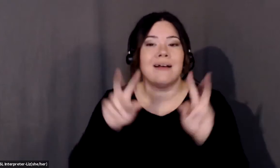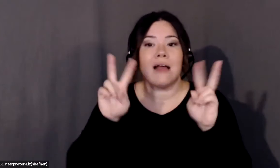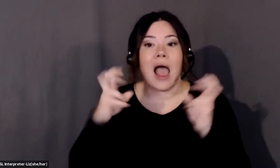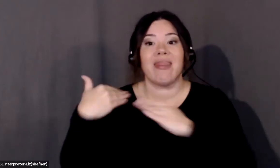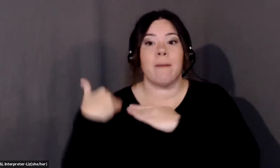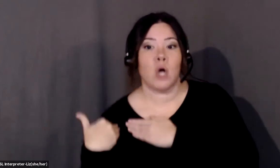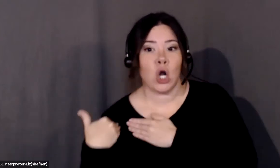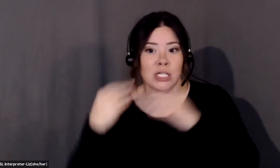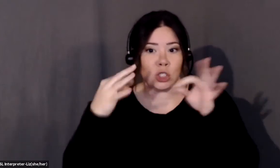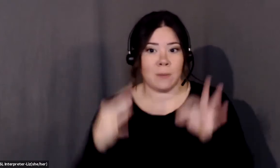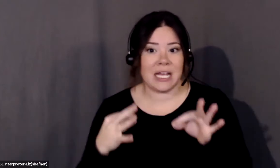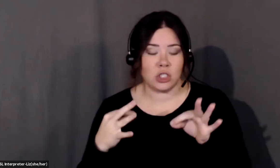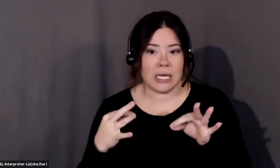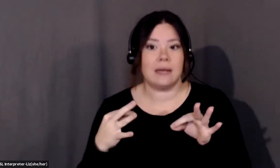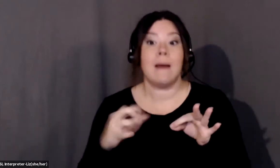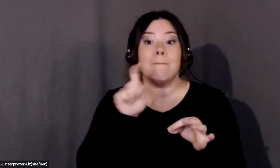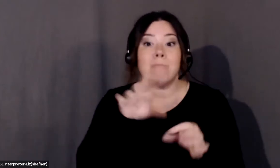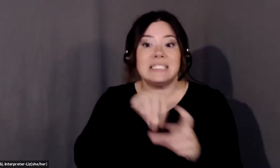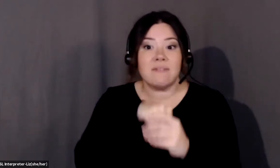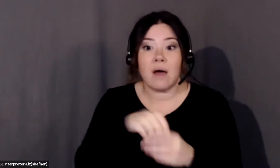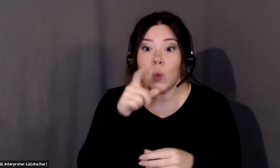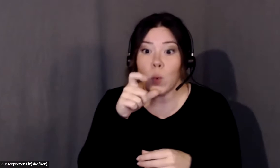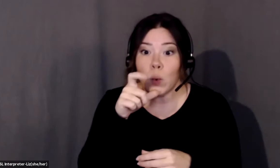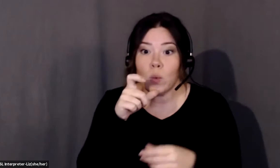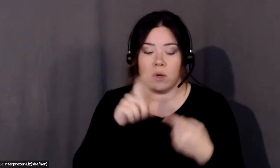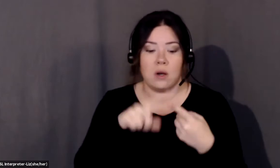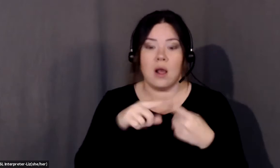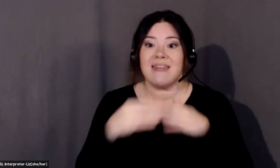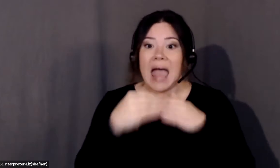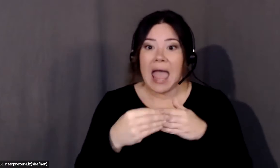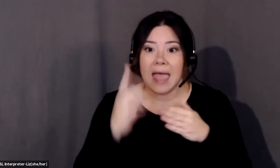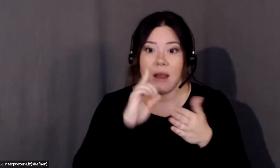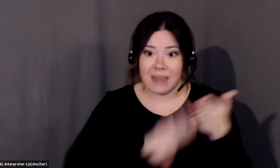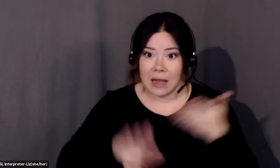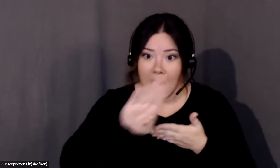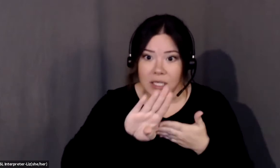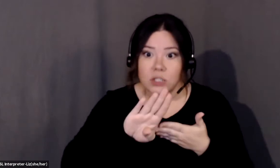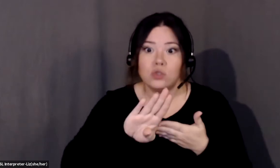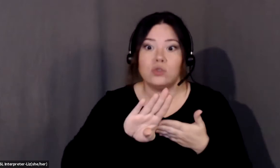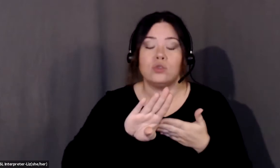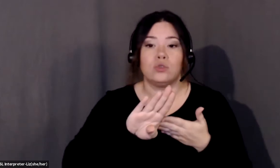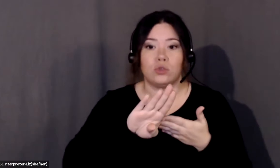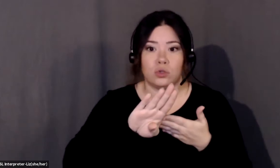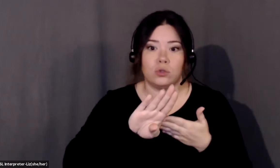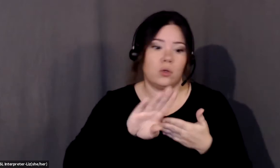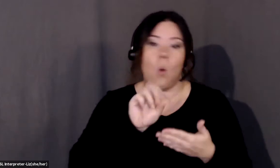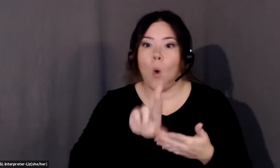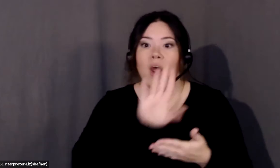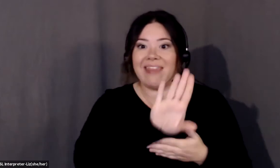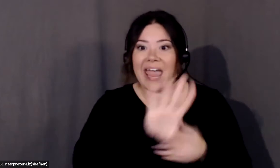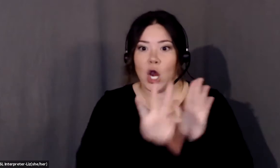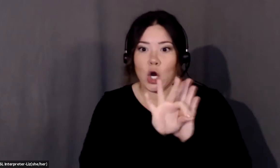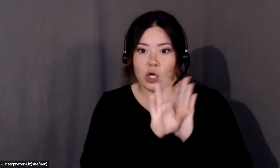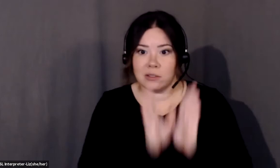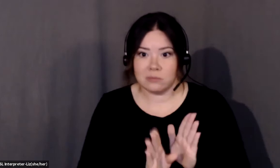must involve the head of the college or his or her or their designee, after